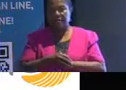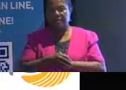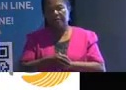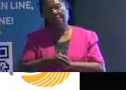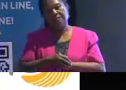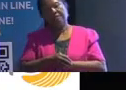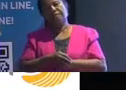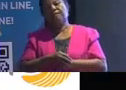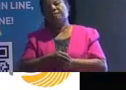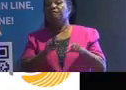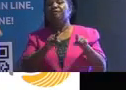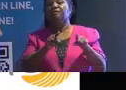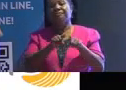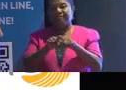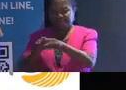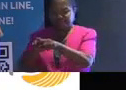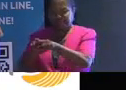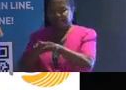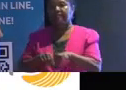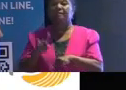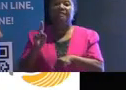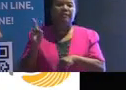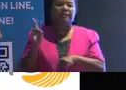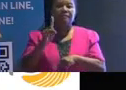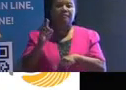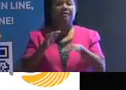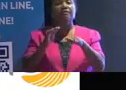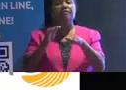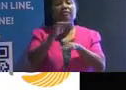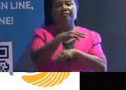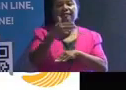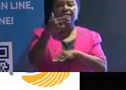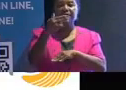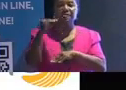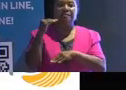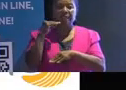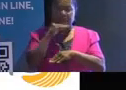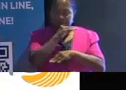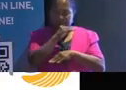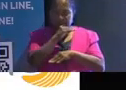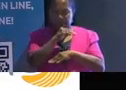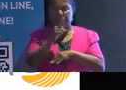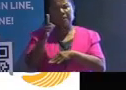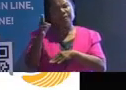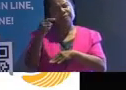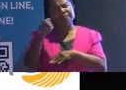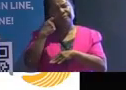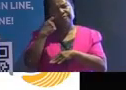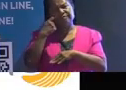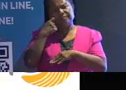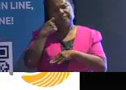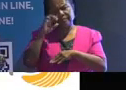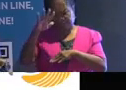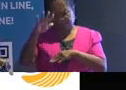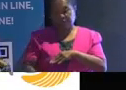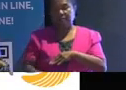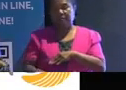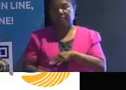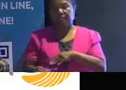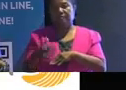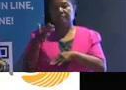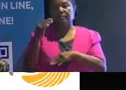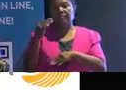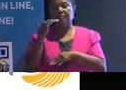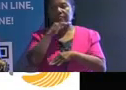Simply, whatever is over 900 kina, you will reduce it by 900